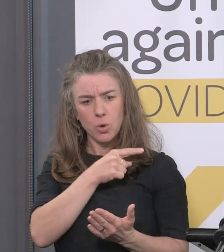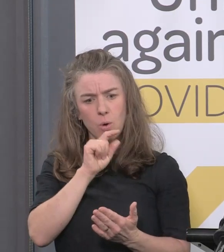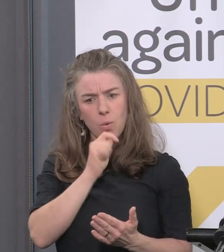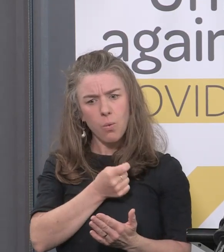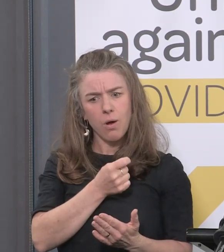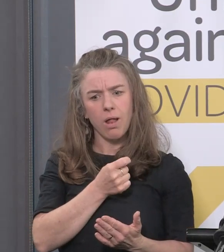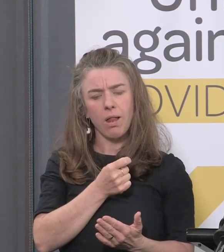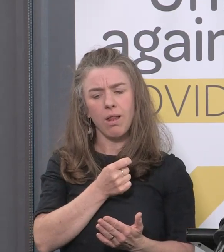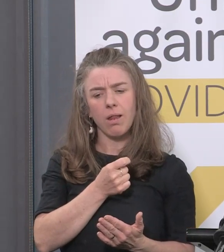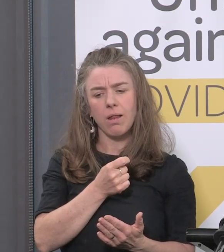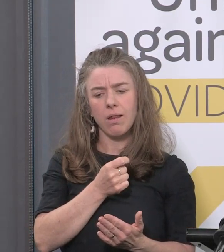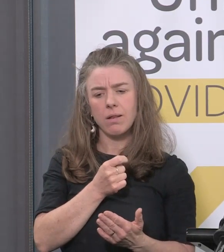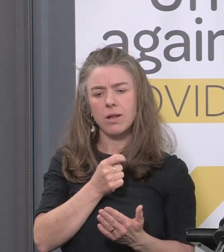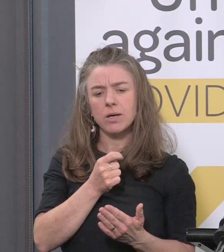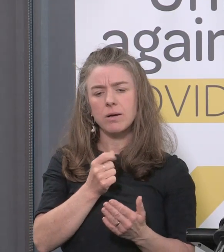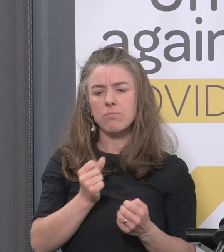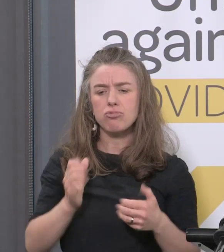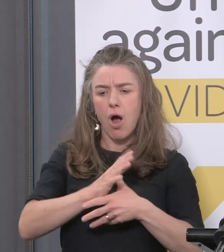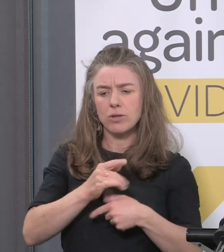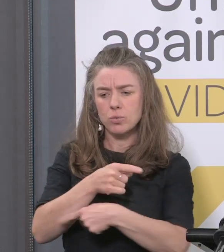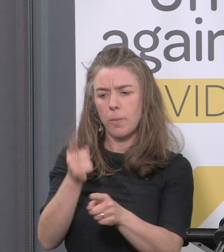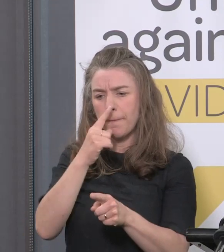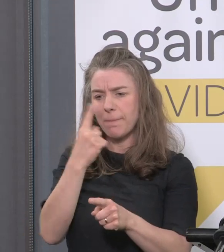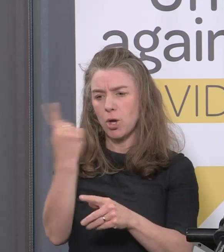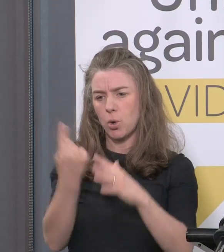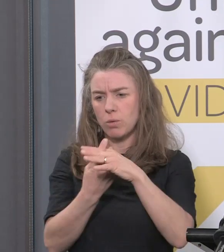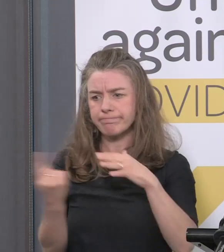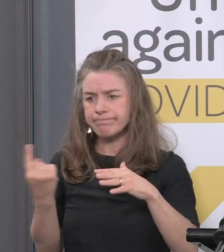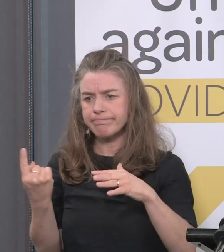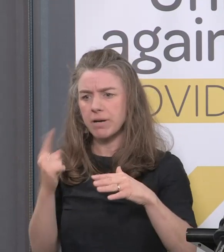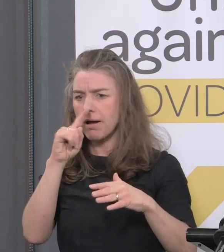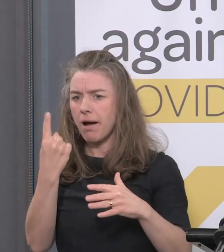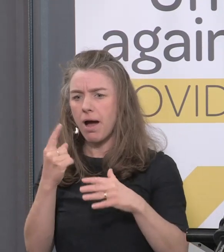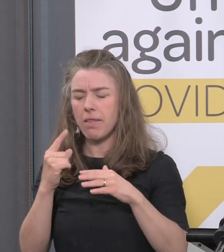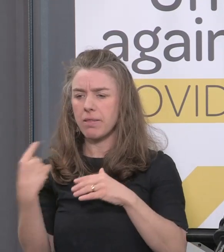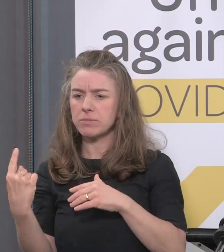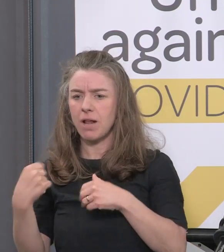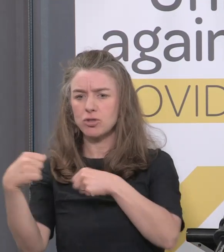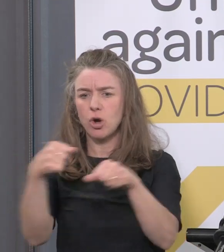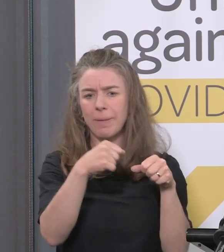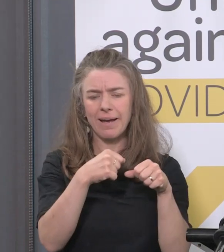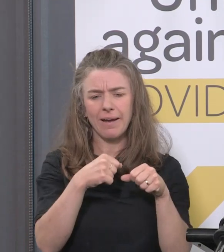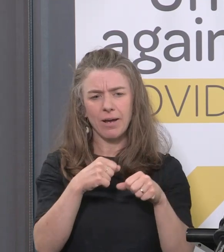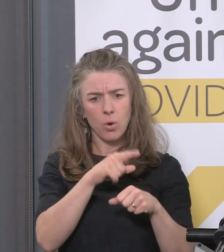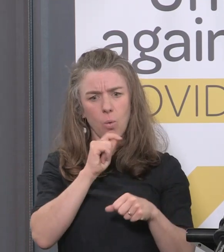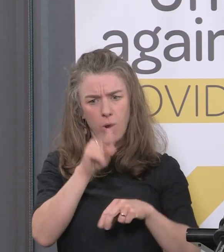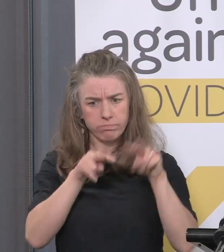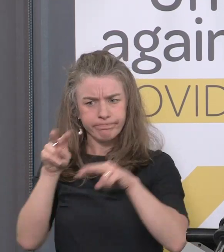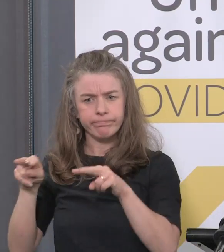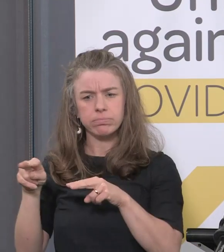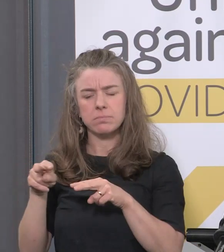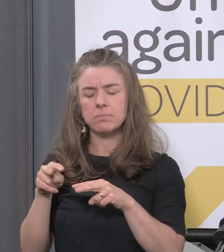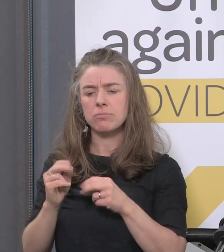people who are in self-isolation and really need the online delivery versus people just doing it for convenience? As I said before,